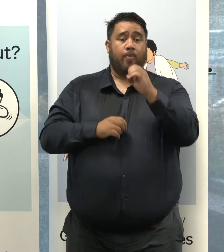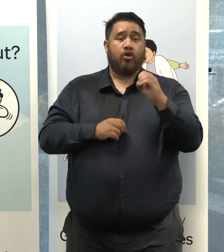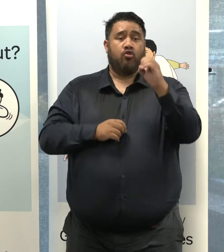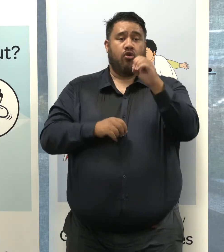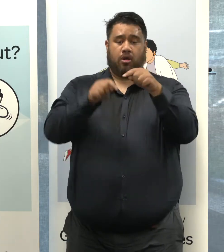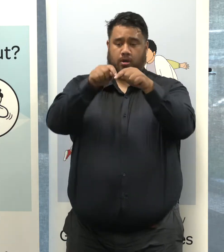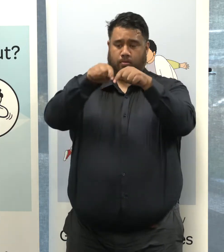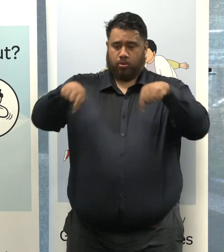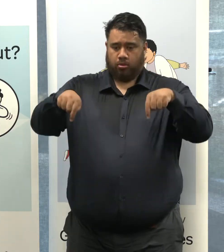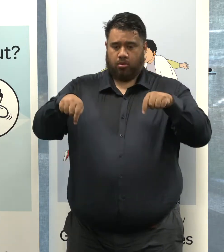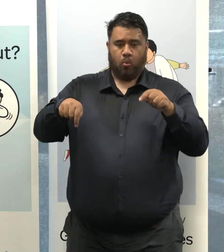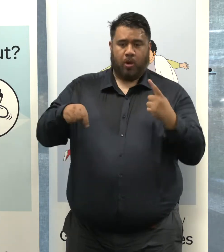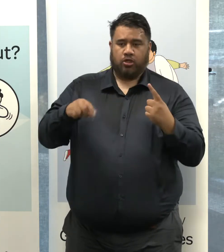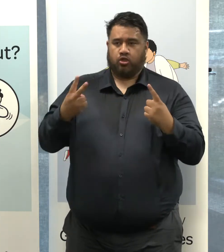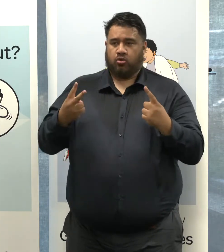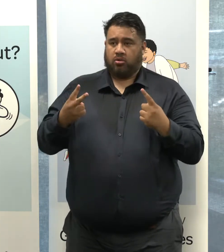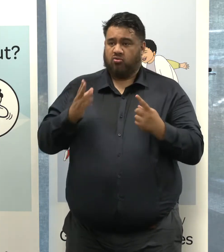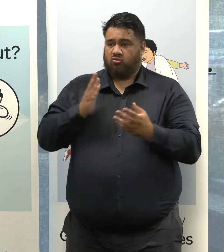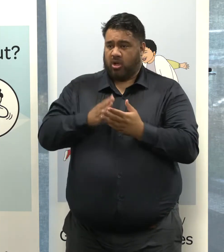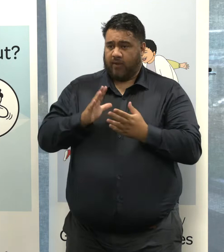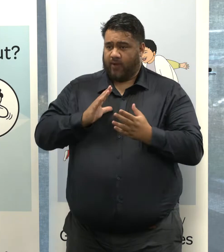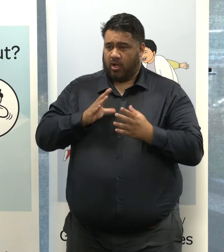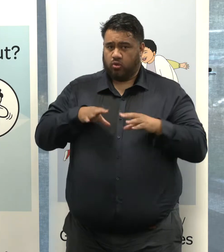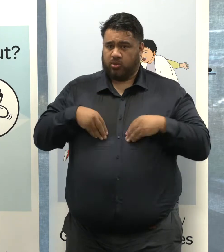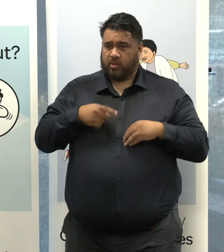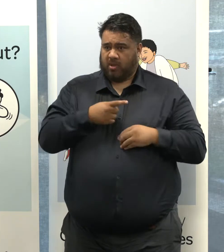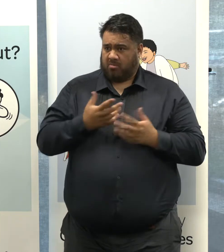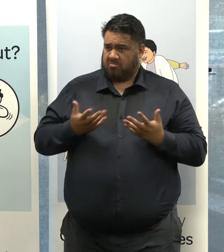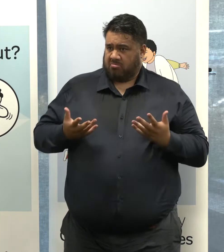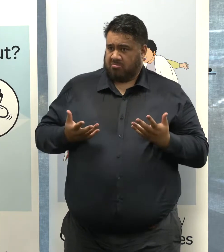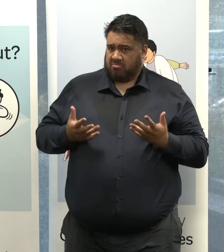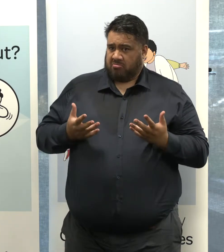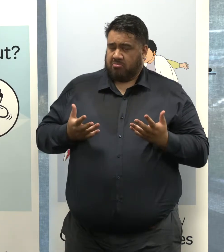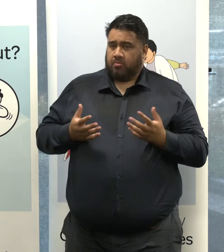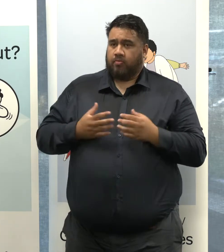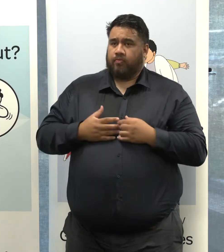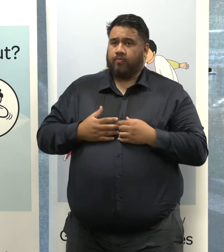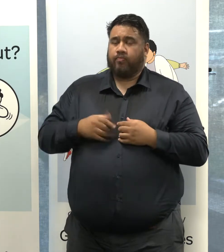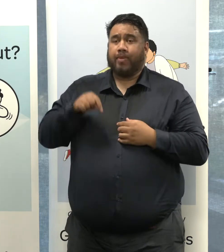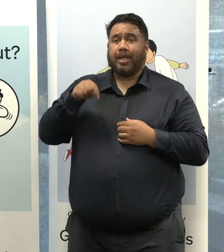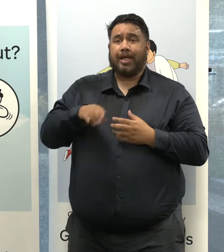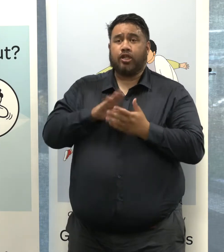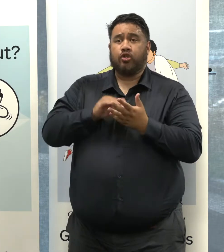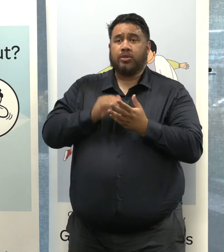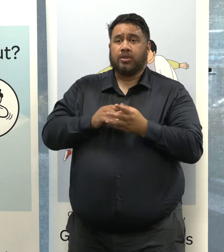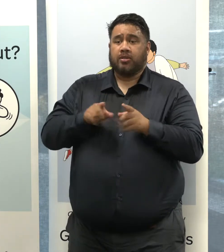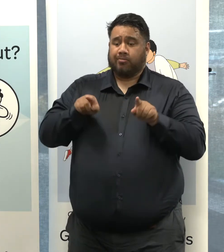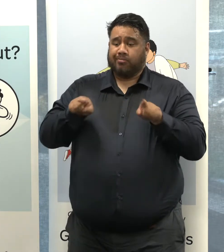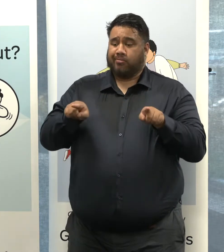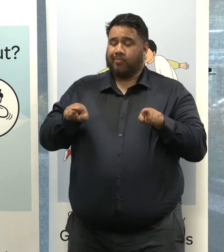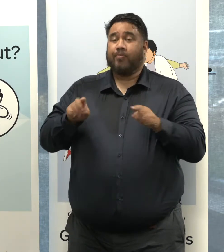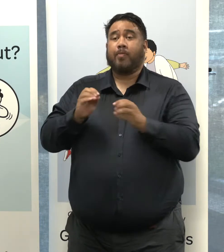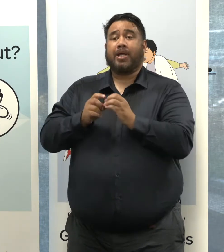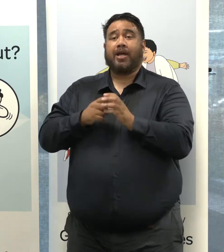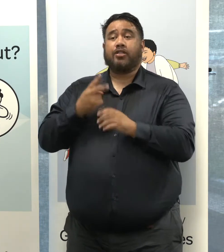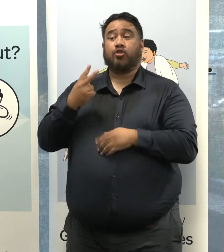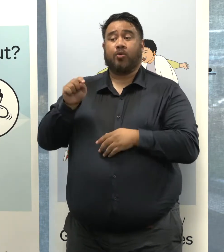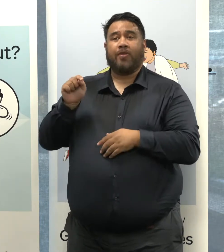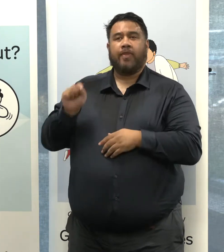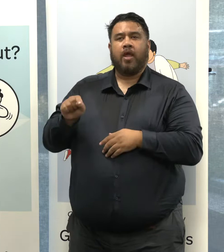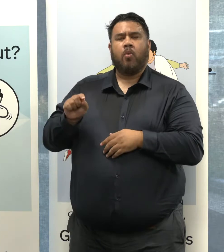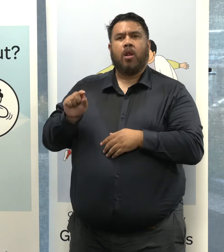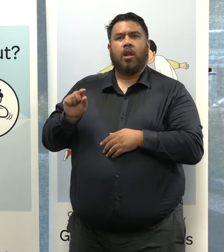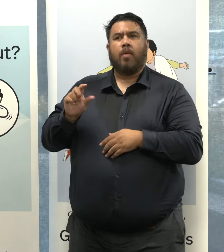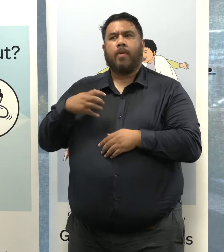think it's reasonable to go with that. I think what is clear, and we're seeing it in New Zealand, is that the BA2 subvariant has got a